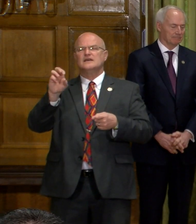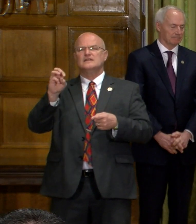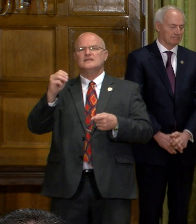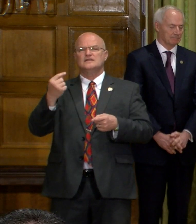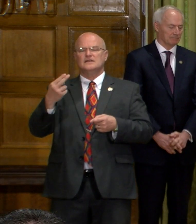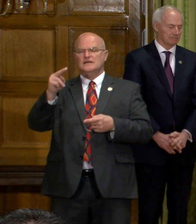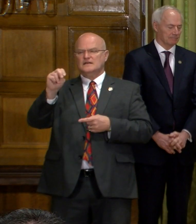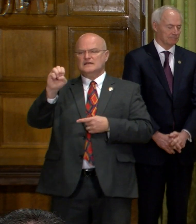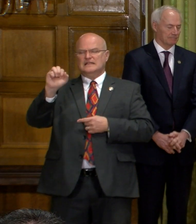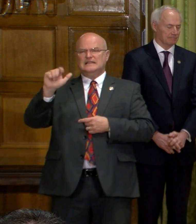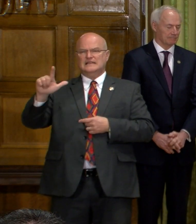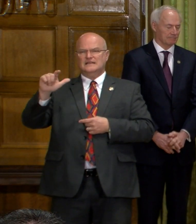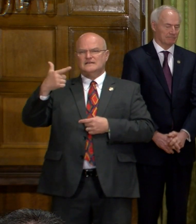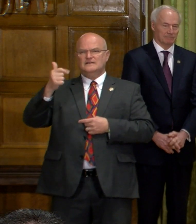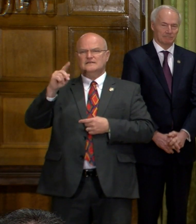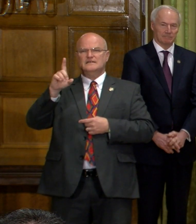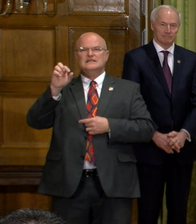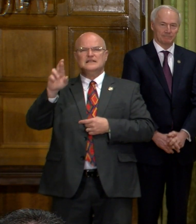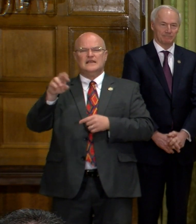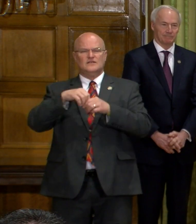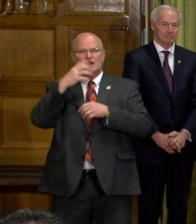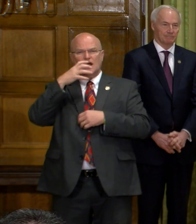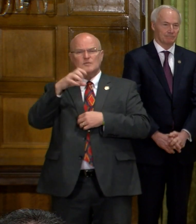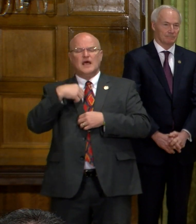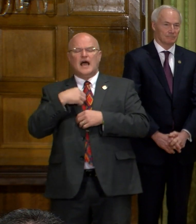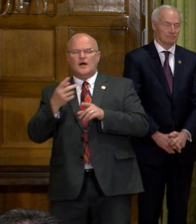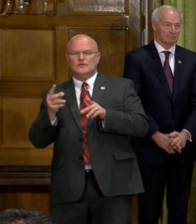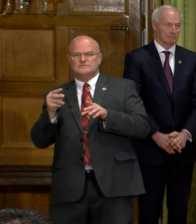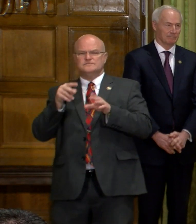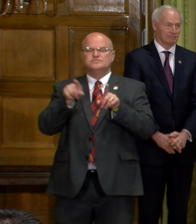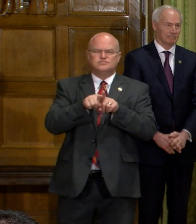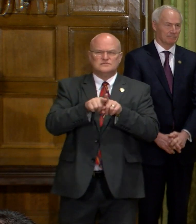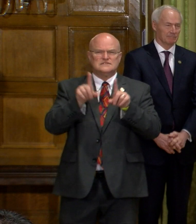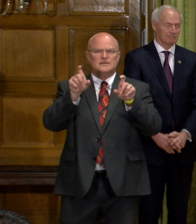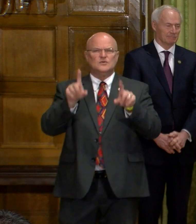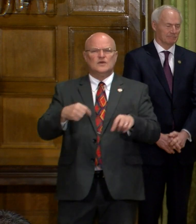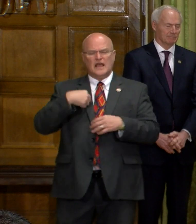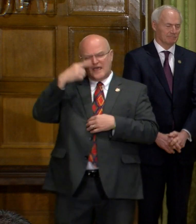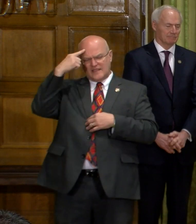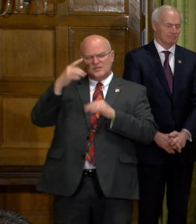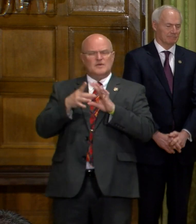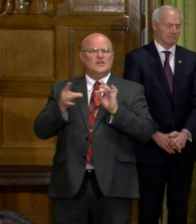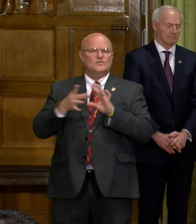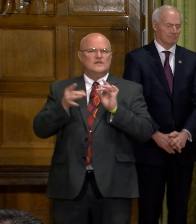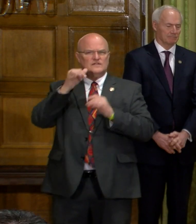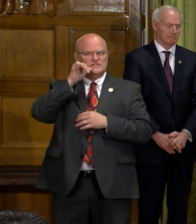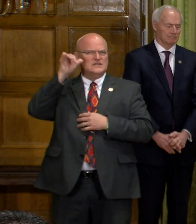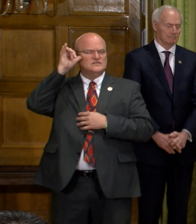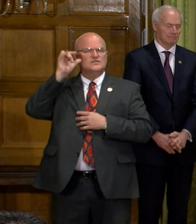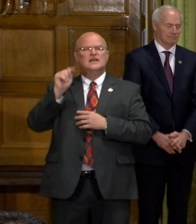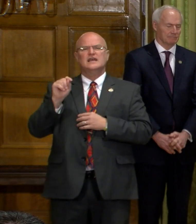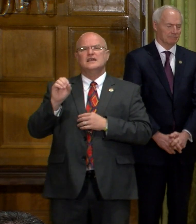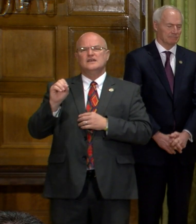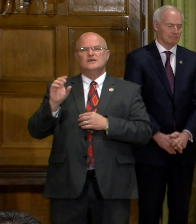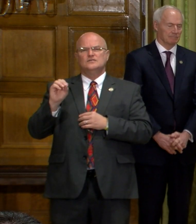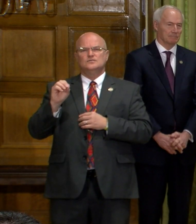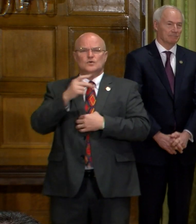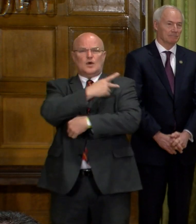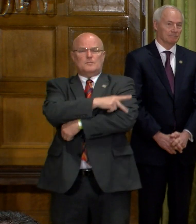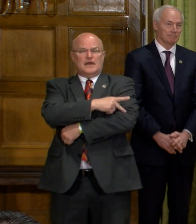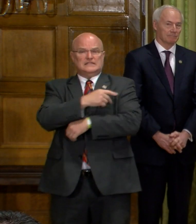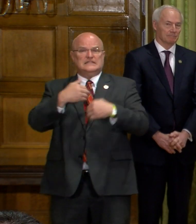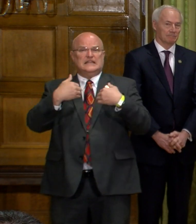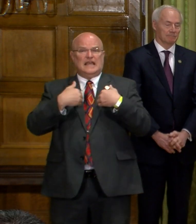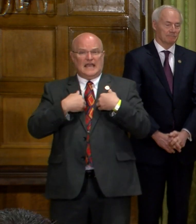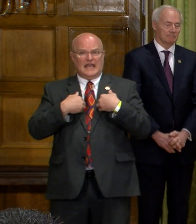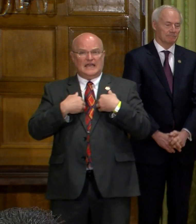This is Neil Gladner in Hot Springs, and I want to piggyback on that same question. I think you made reference yesterday to a patient who